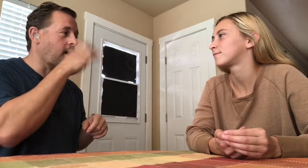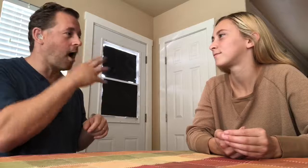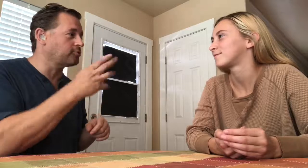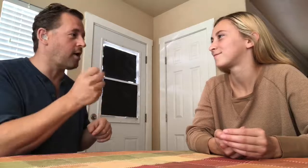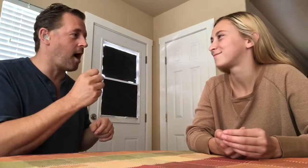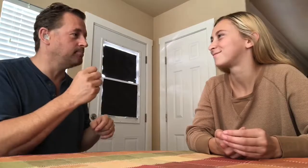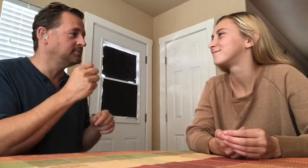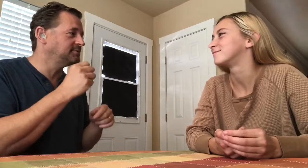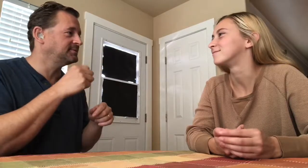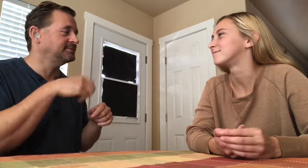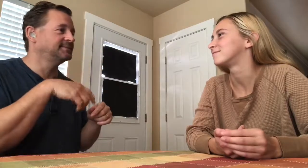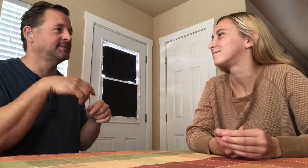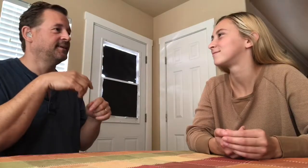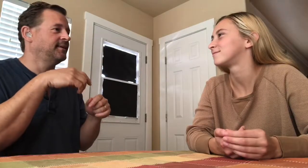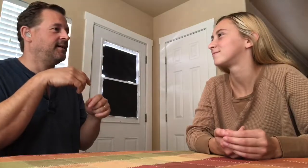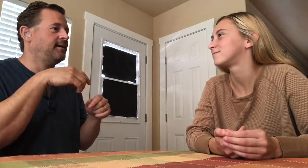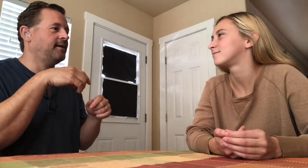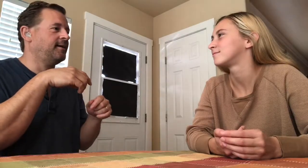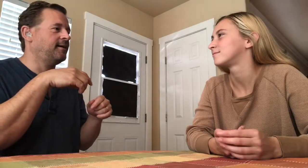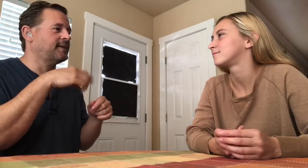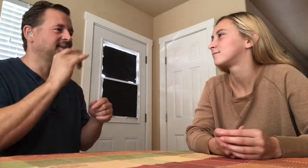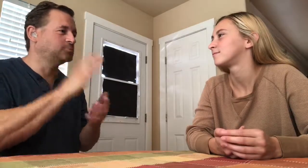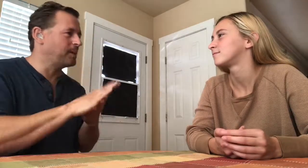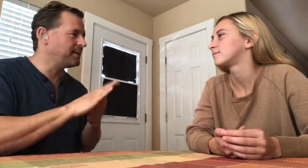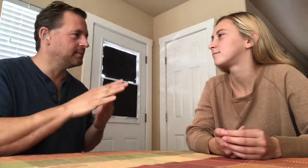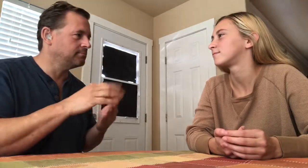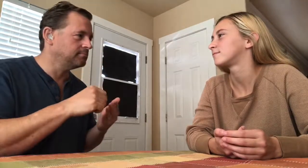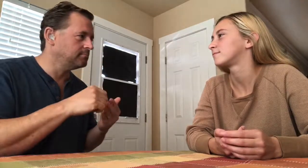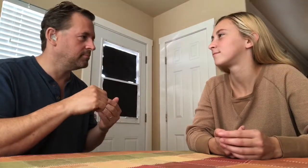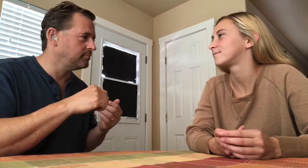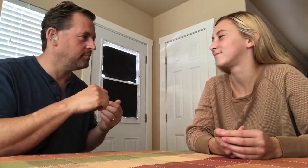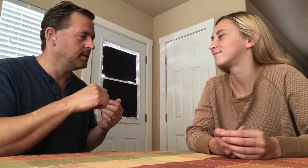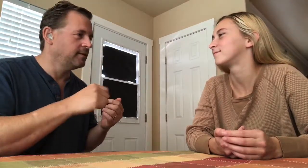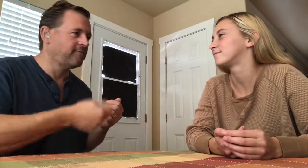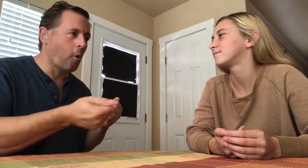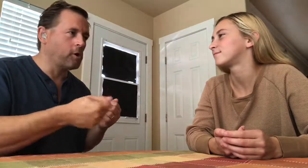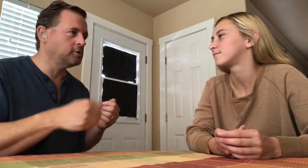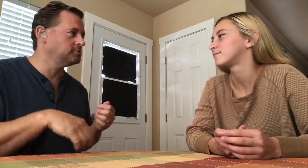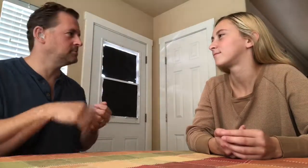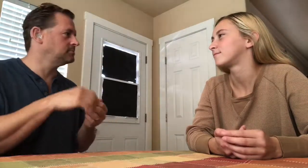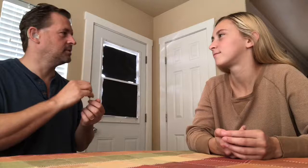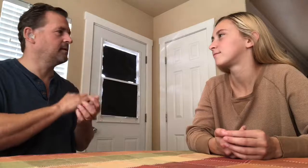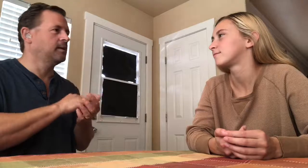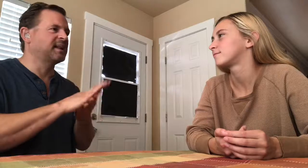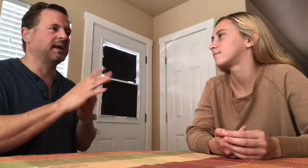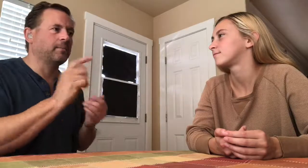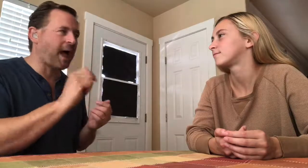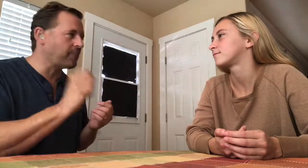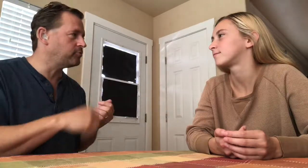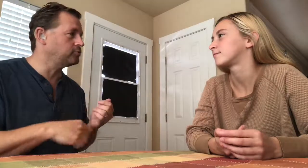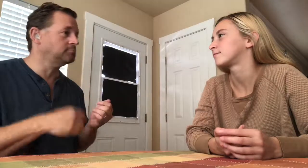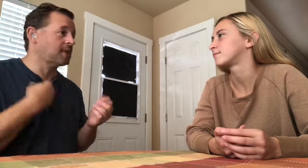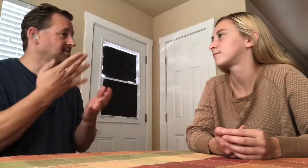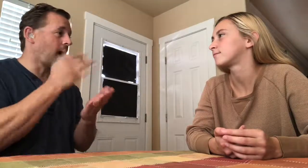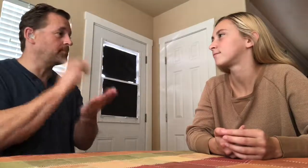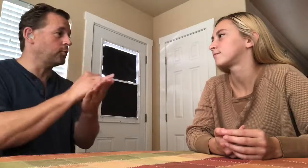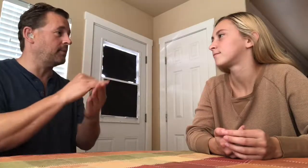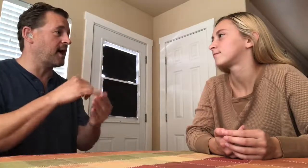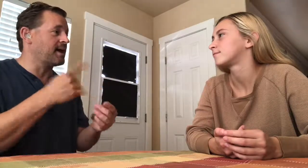odd jobs like sweeping floors, cleaning the bathroom. I stopped doing that and